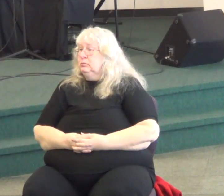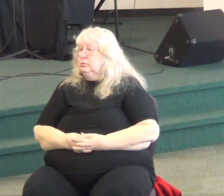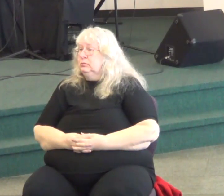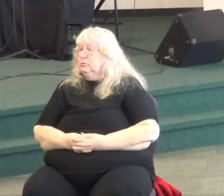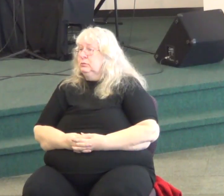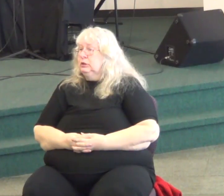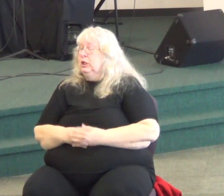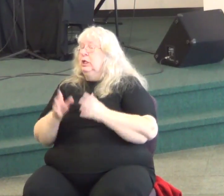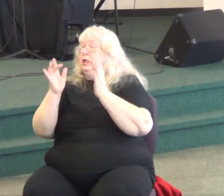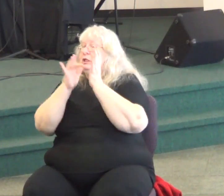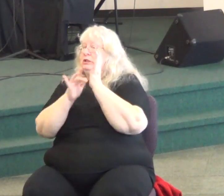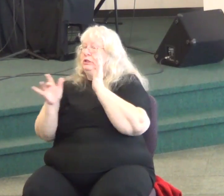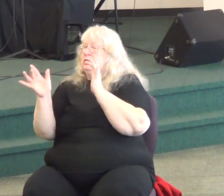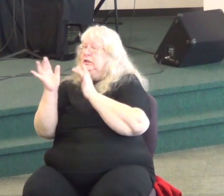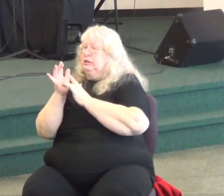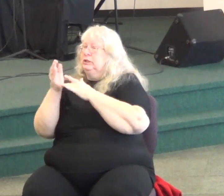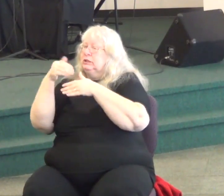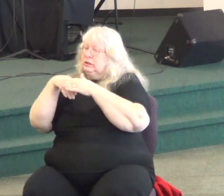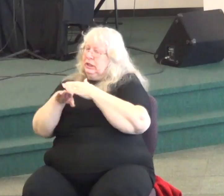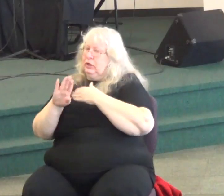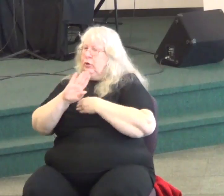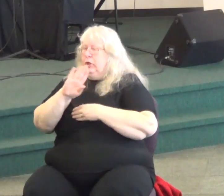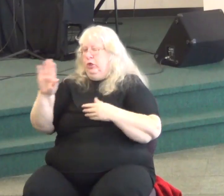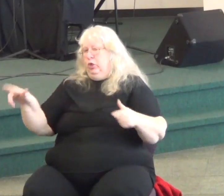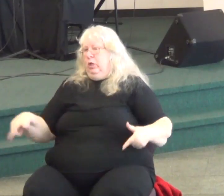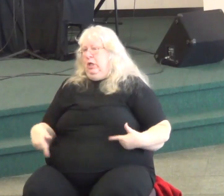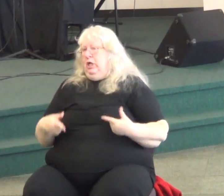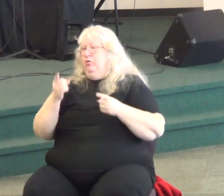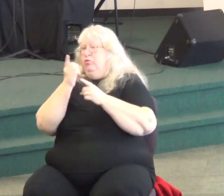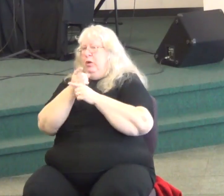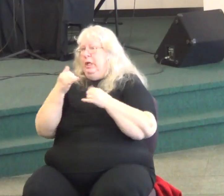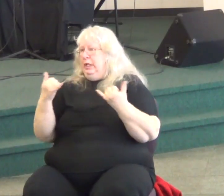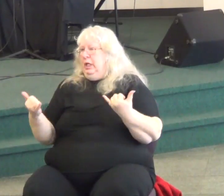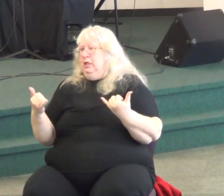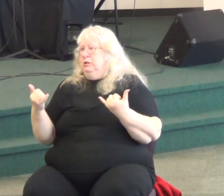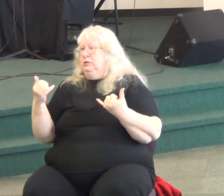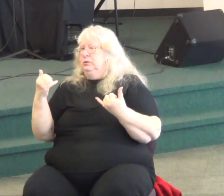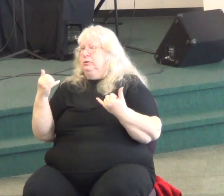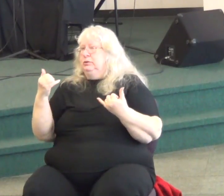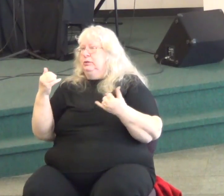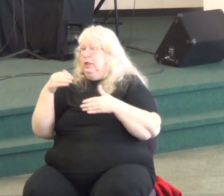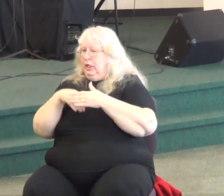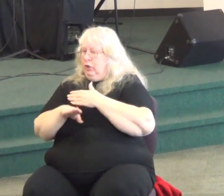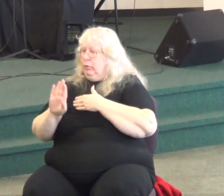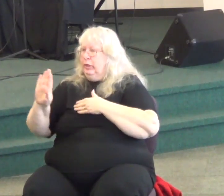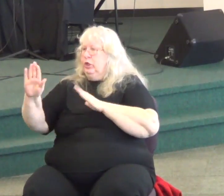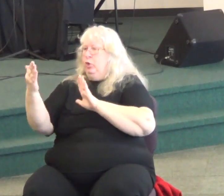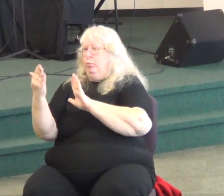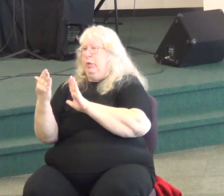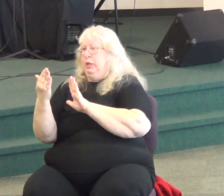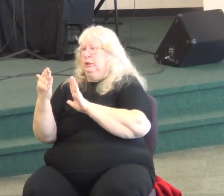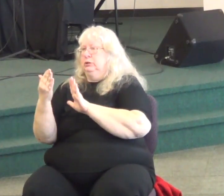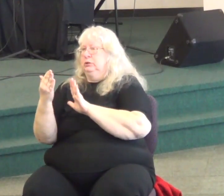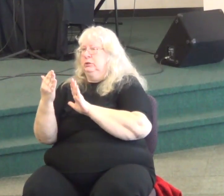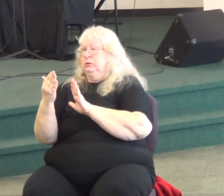Jesus is writing into your life right now, coming into your presence, church. The scripture tells